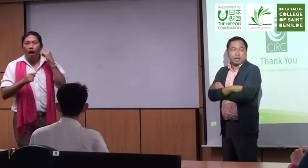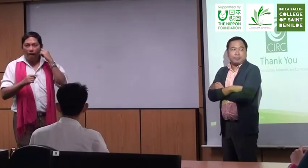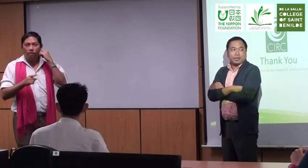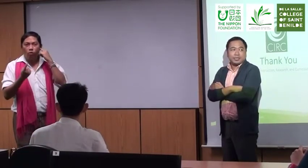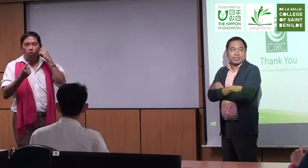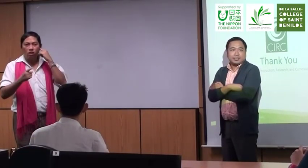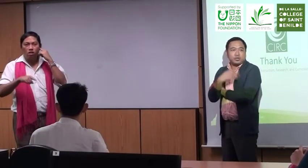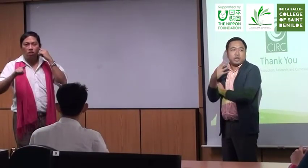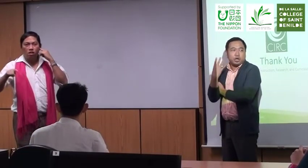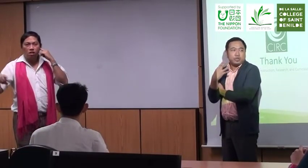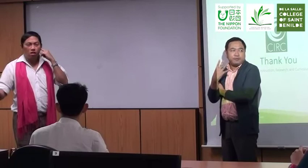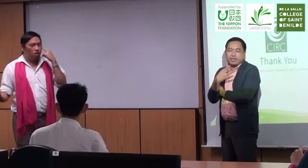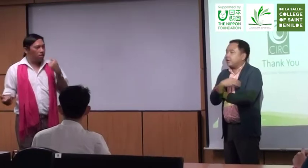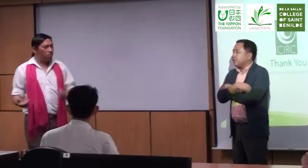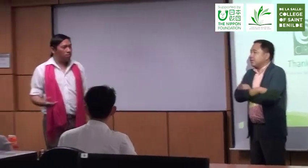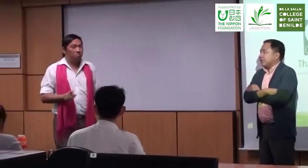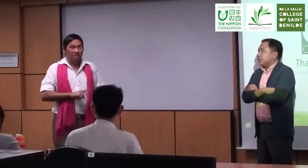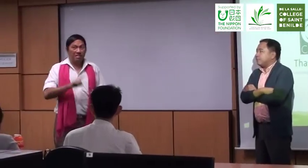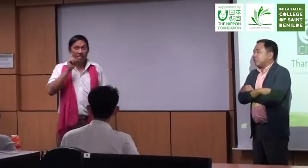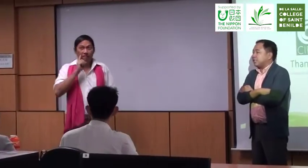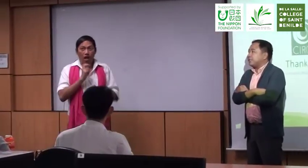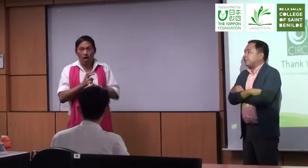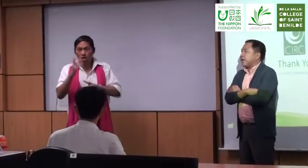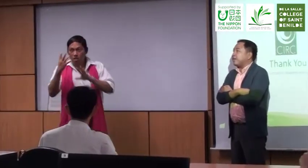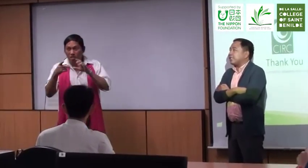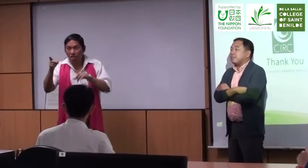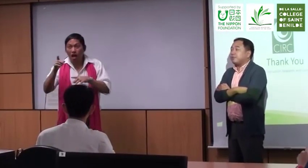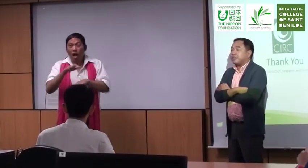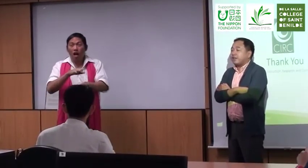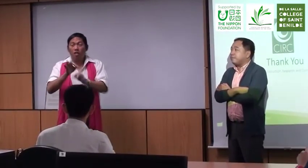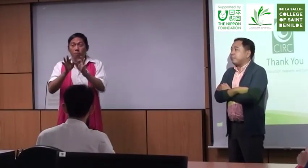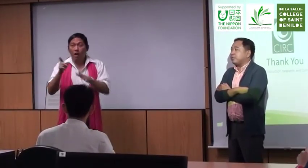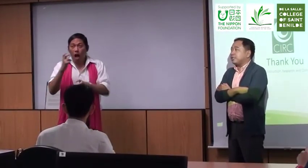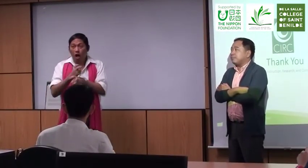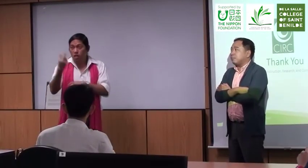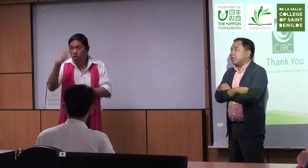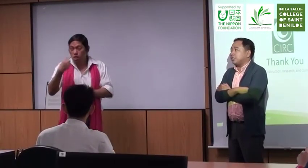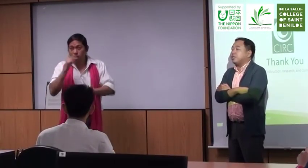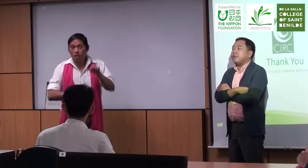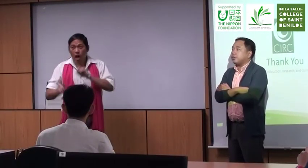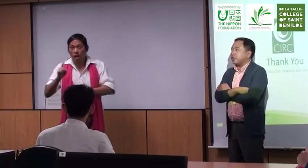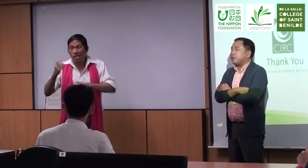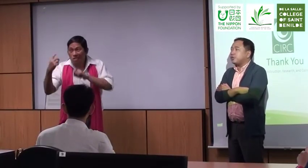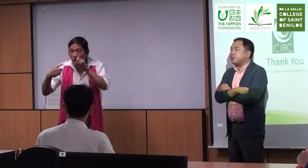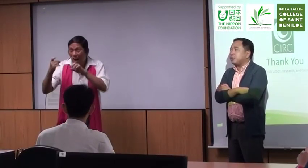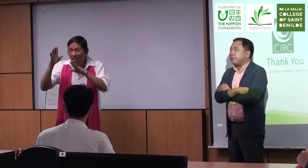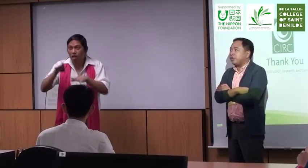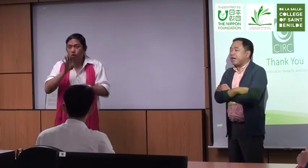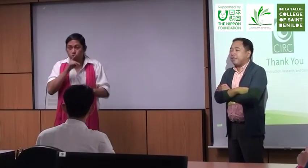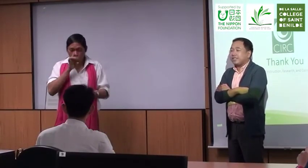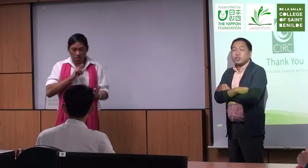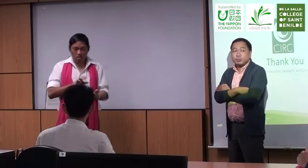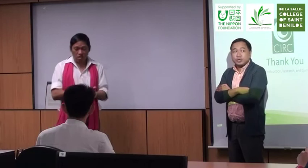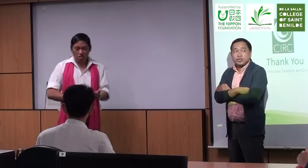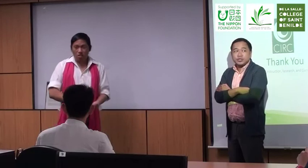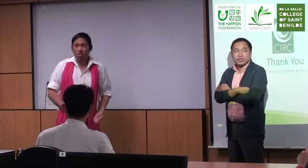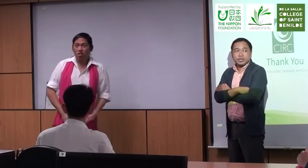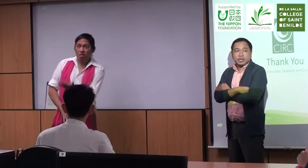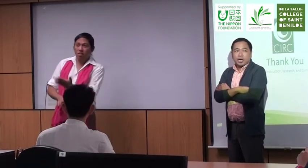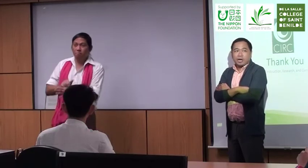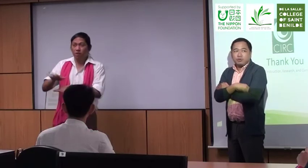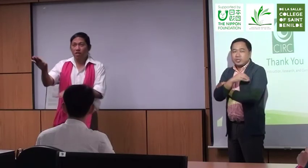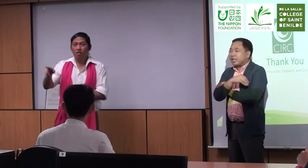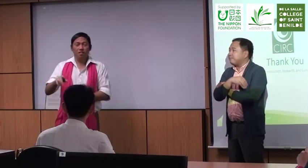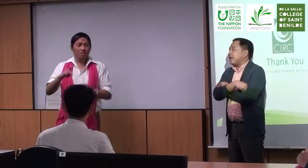it's easier because the audio feed is much easier to access. But for them, it was much difficult. And also, if you have like